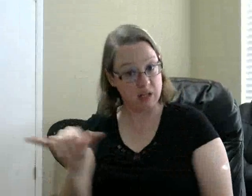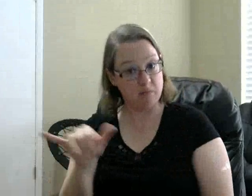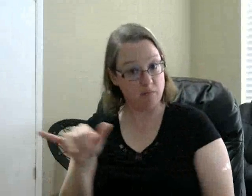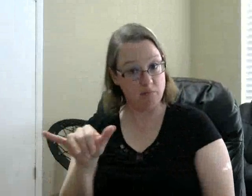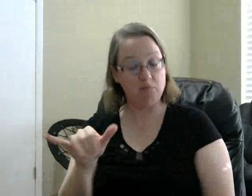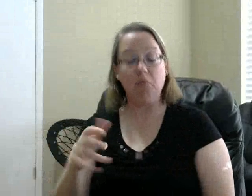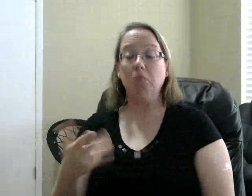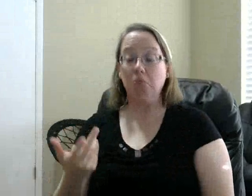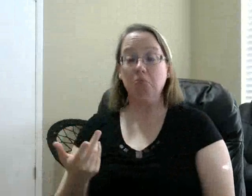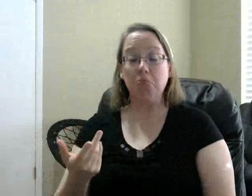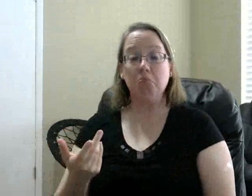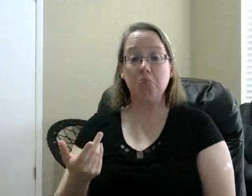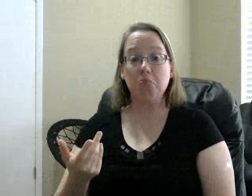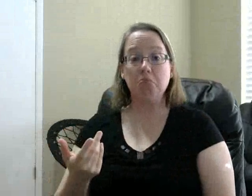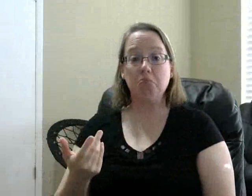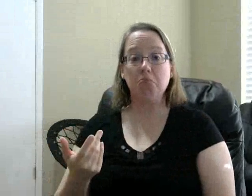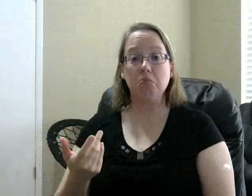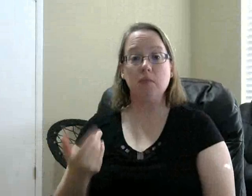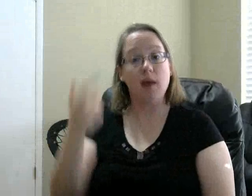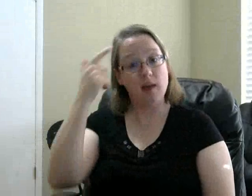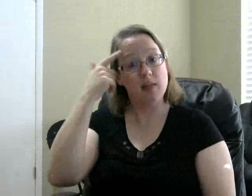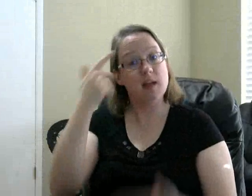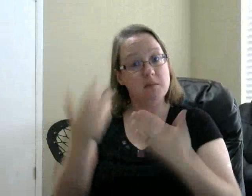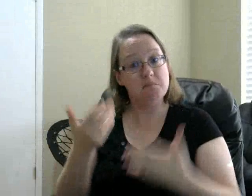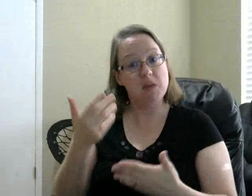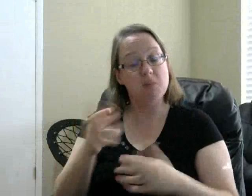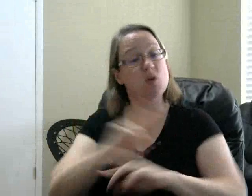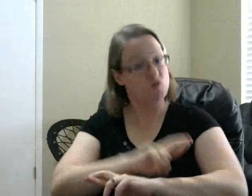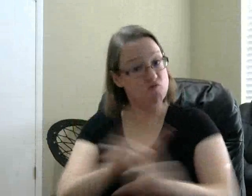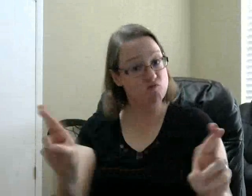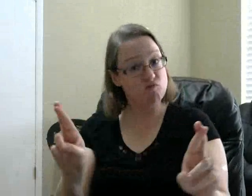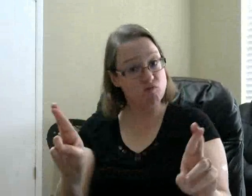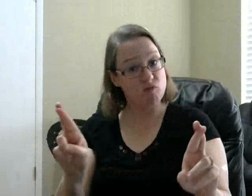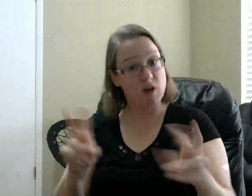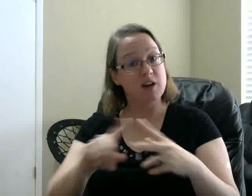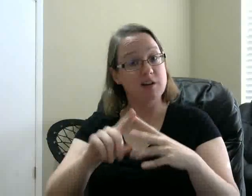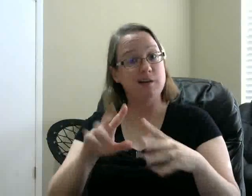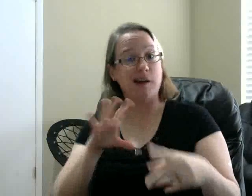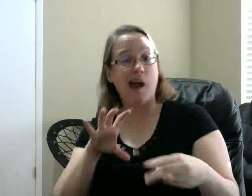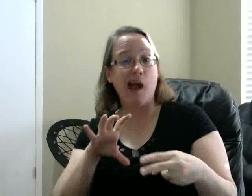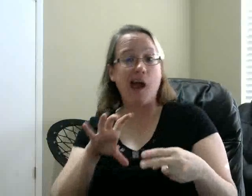I think you might be ready to tackle the addition problems. Have fun.